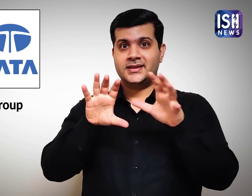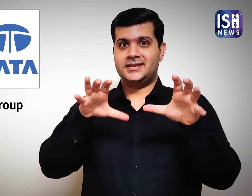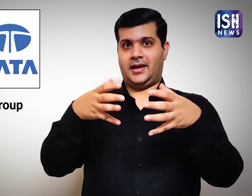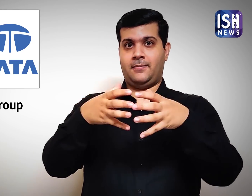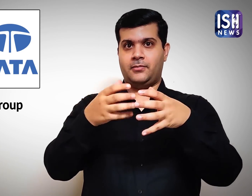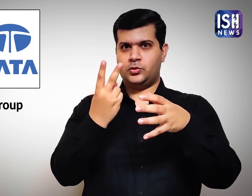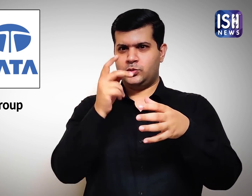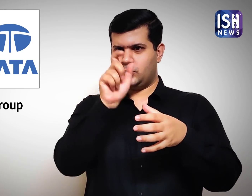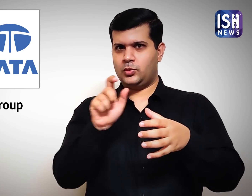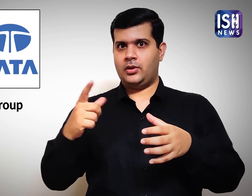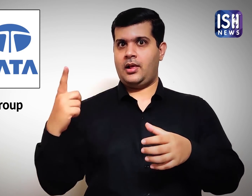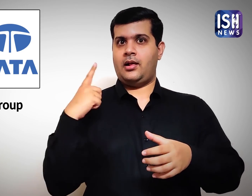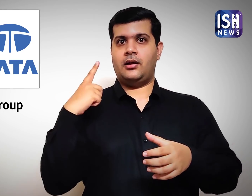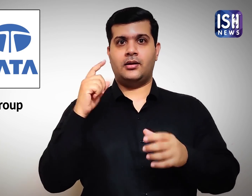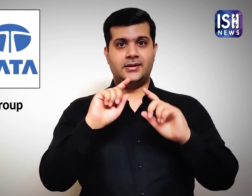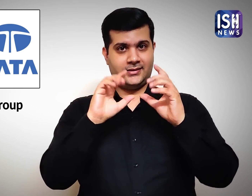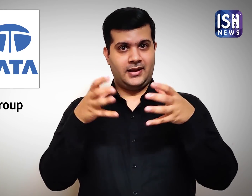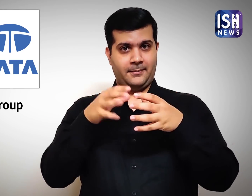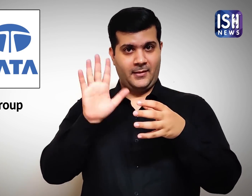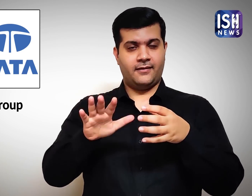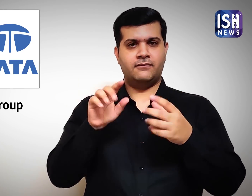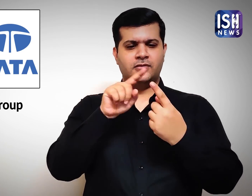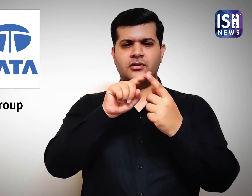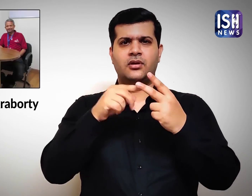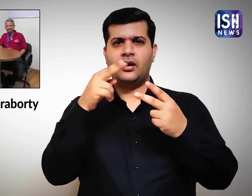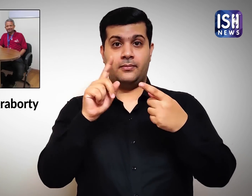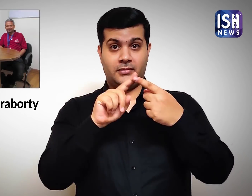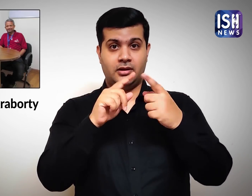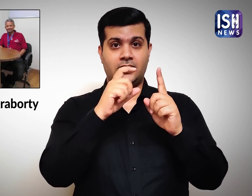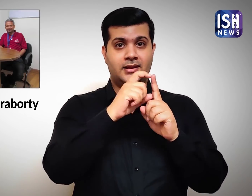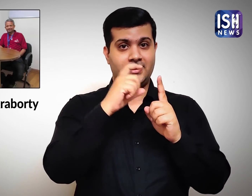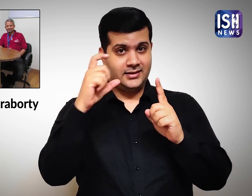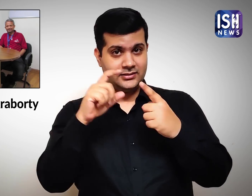Jyoti Chakraborty and Suvik Mehti of the CSIR and Tata Group.